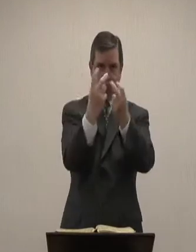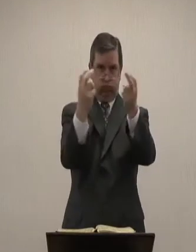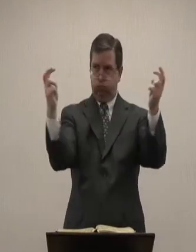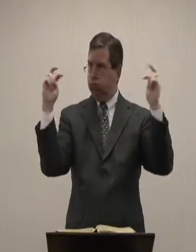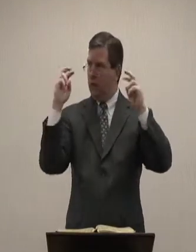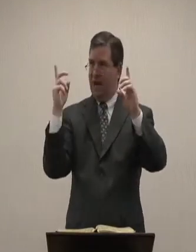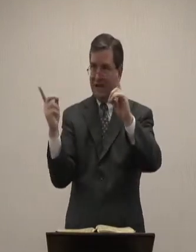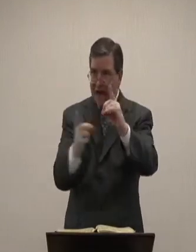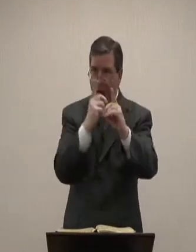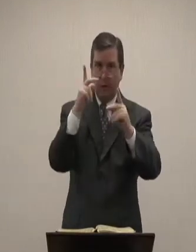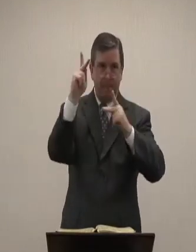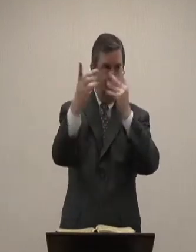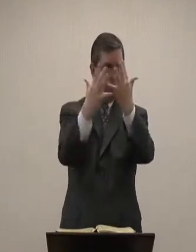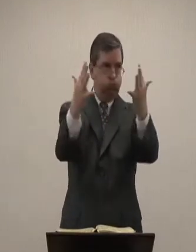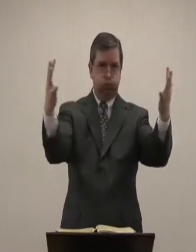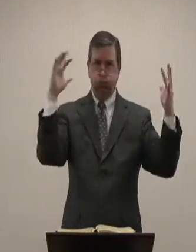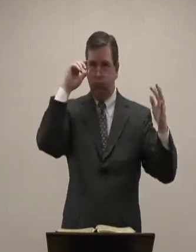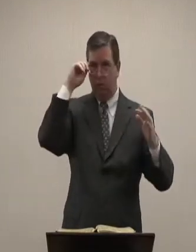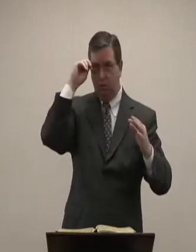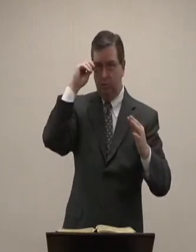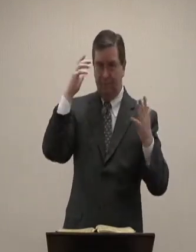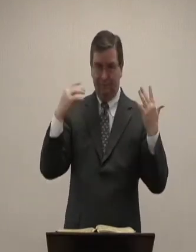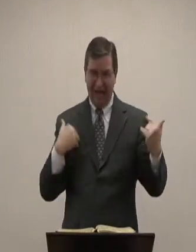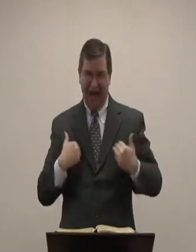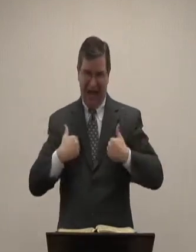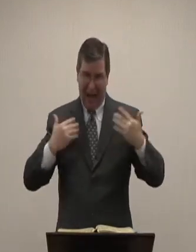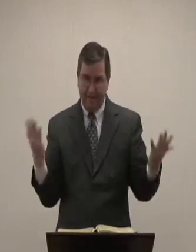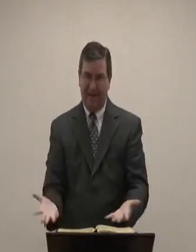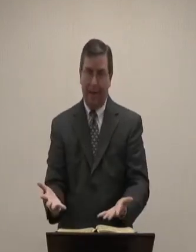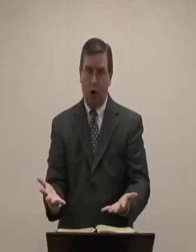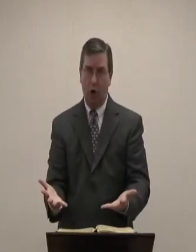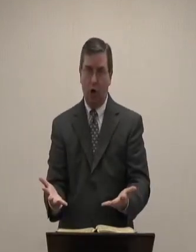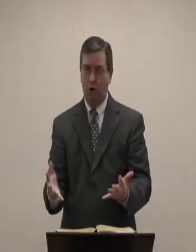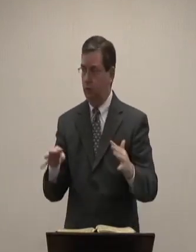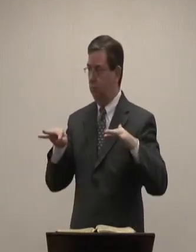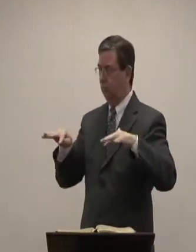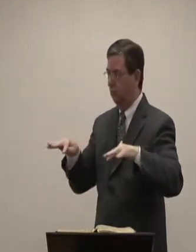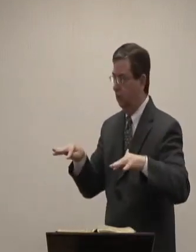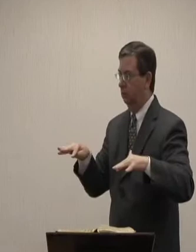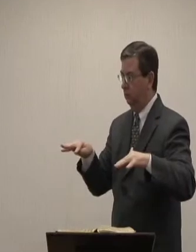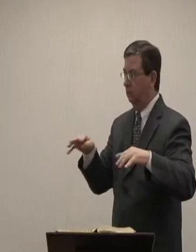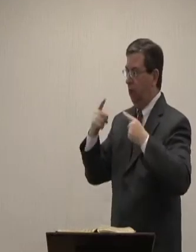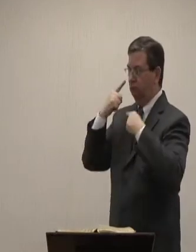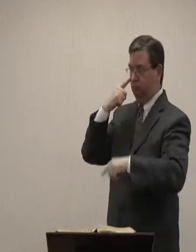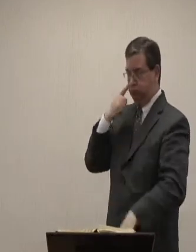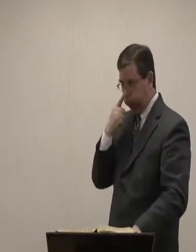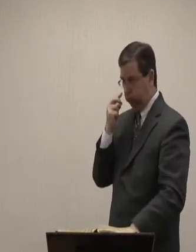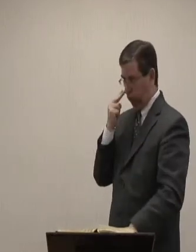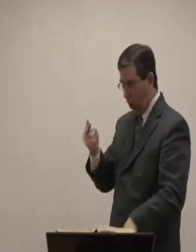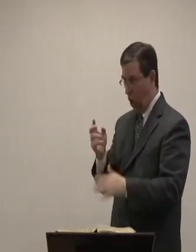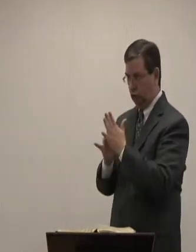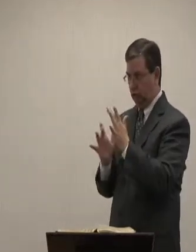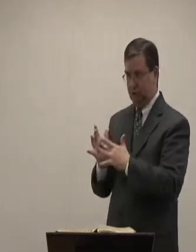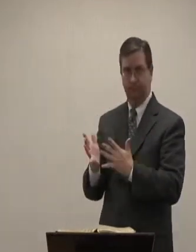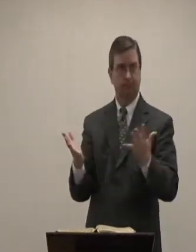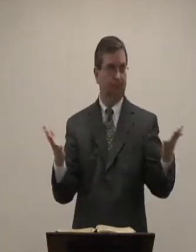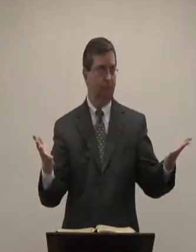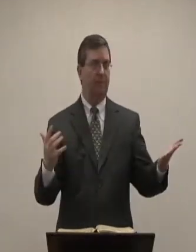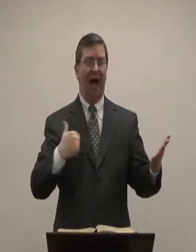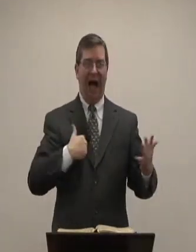Jesus was now talking to the disciples. He was discussing, have a conversation with the disciples. He's letting them know, I'm here. And that